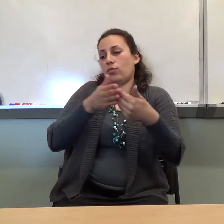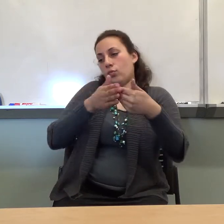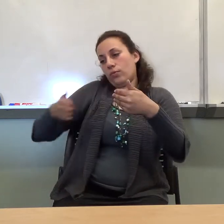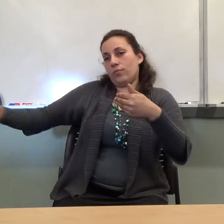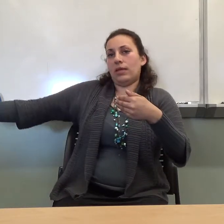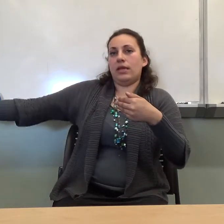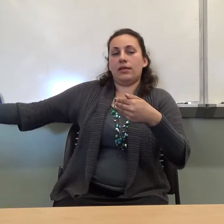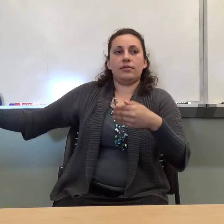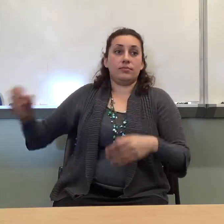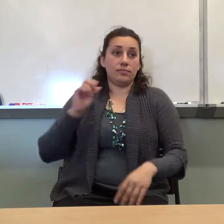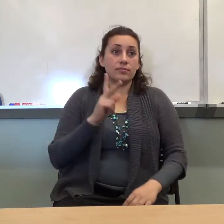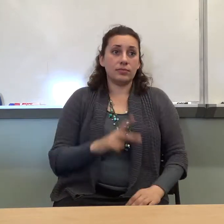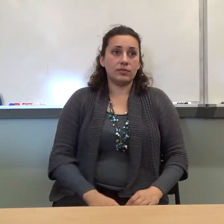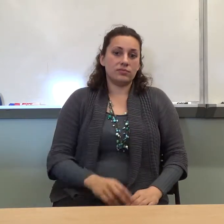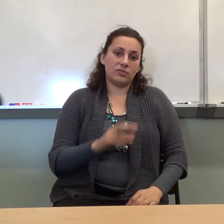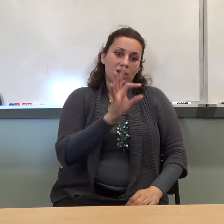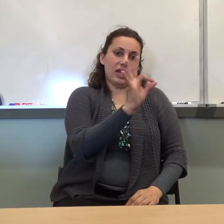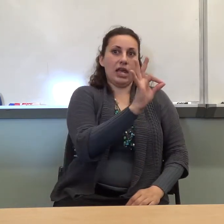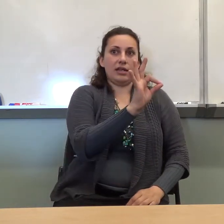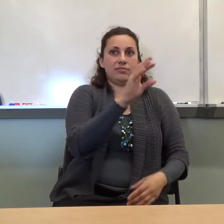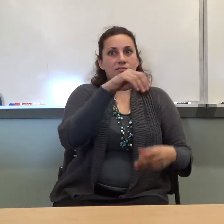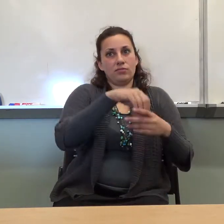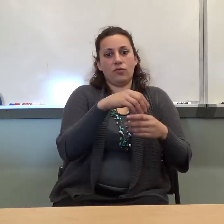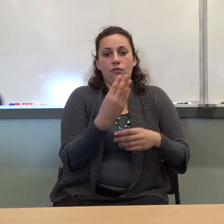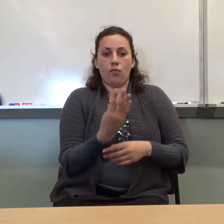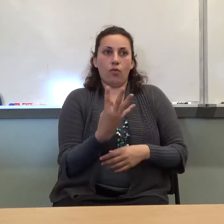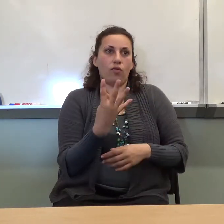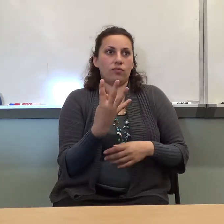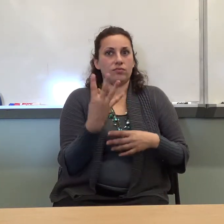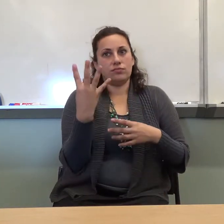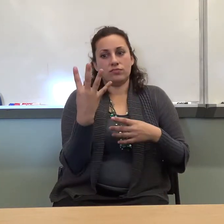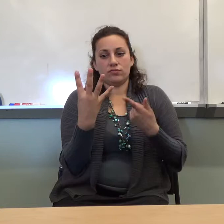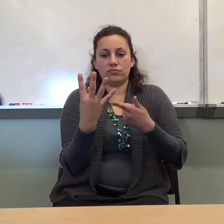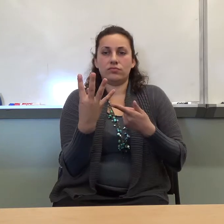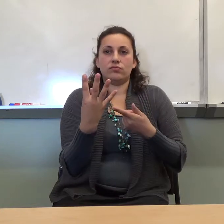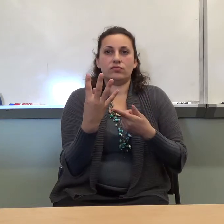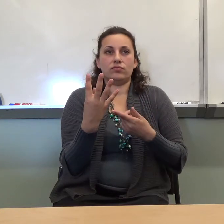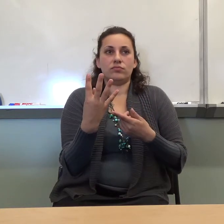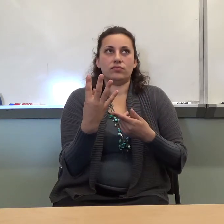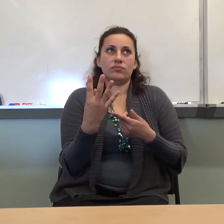Same kind of procedure here. Just do a straightforward decimal division. 9 into 40.